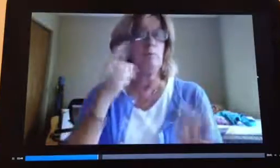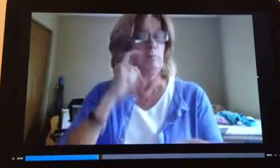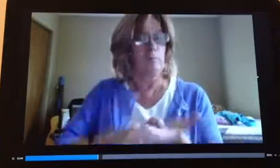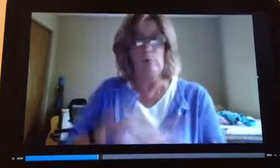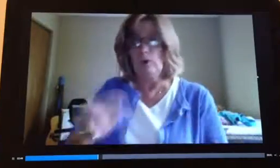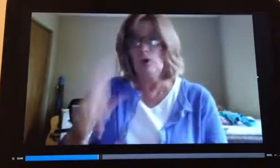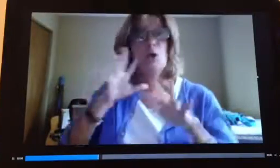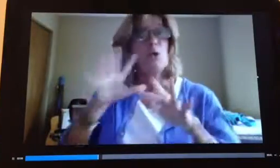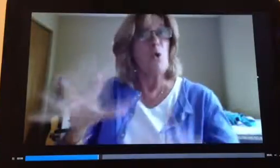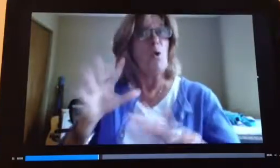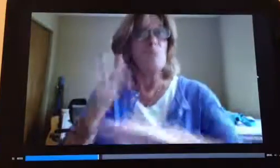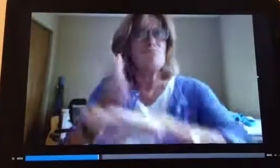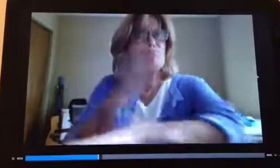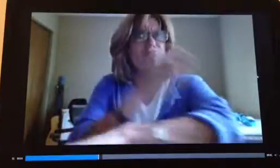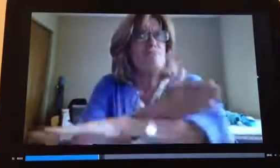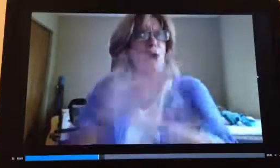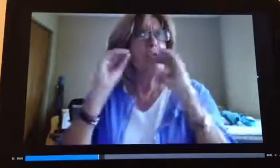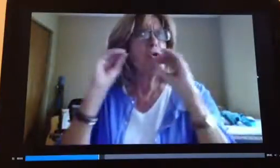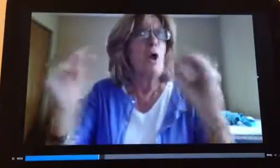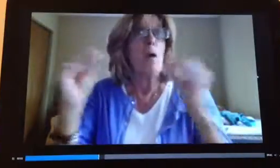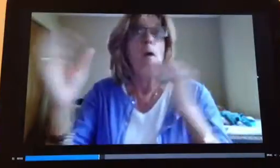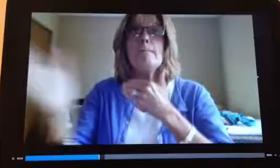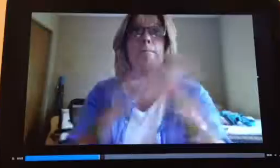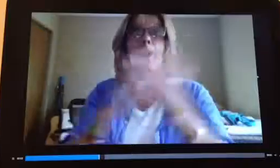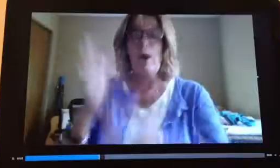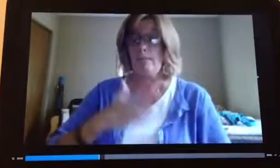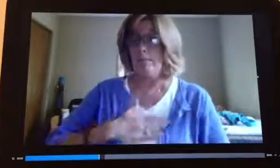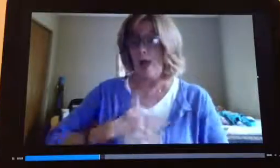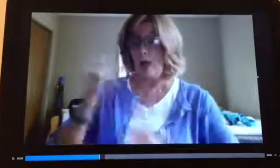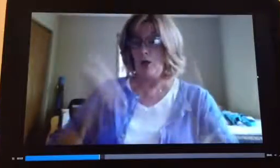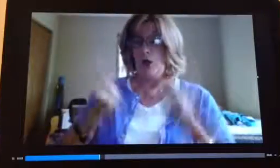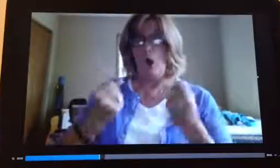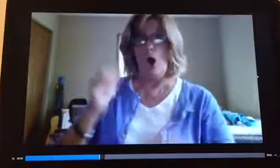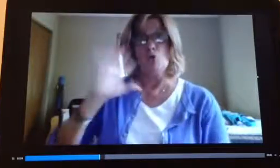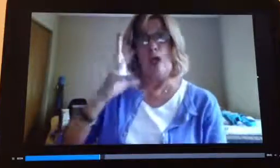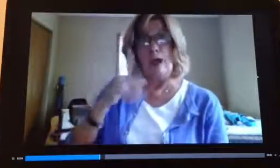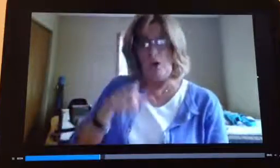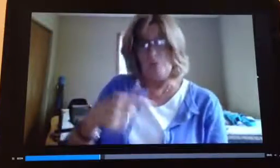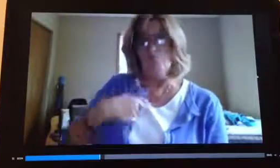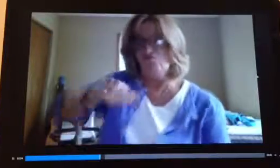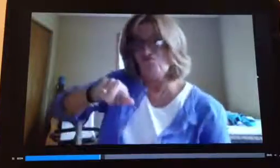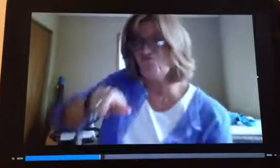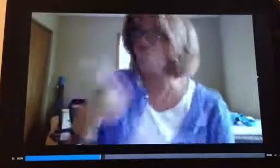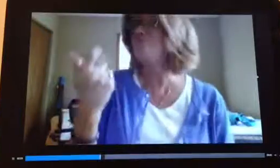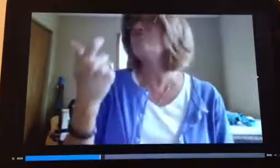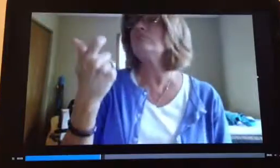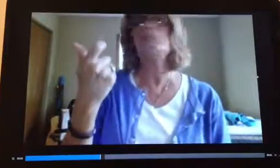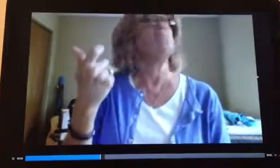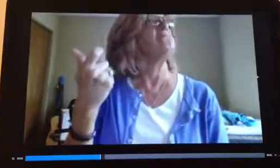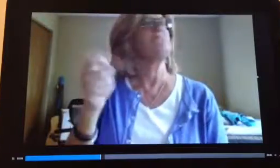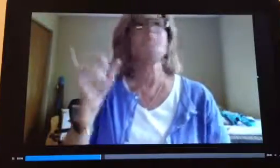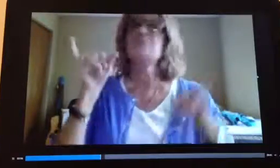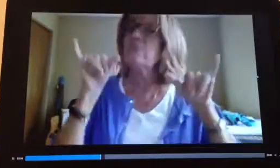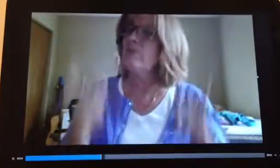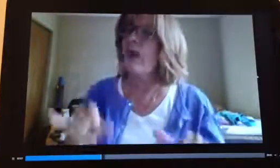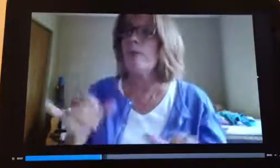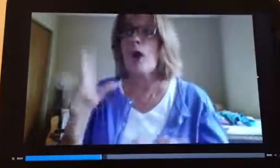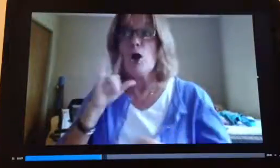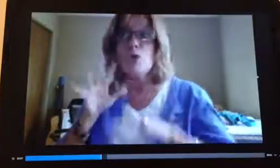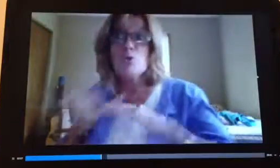my business. But the noise kept progressing and getting louder and louder, so